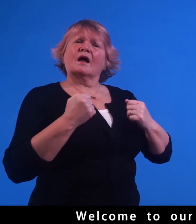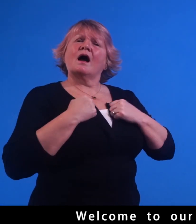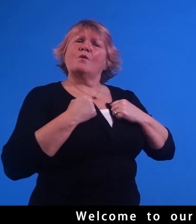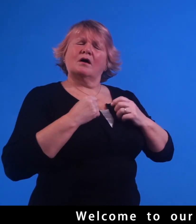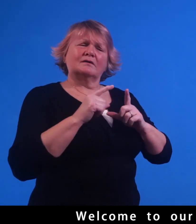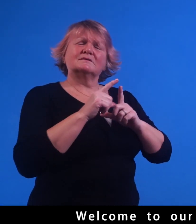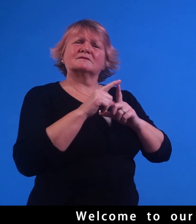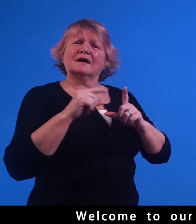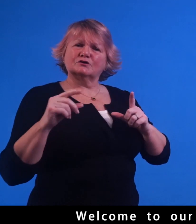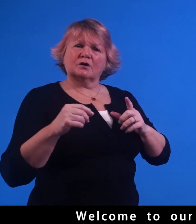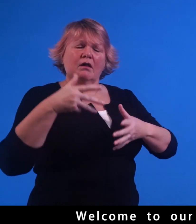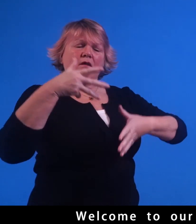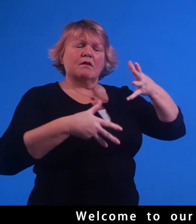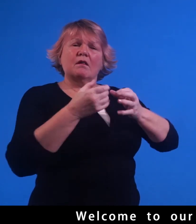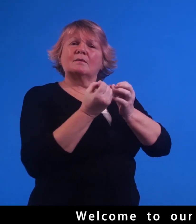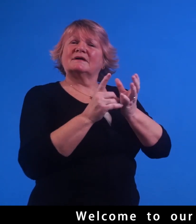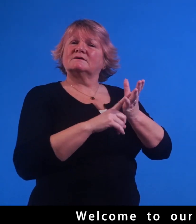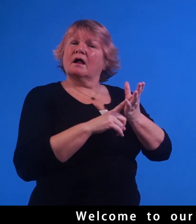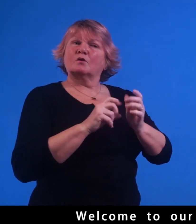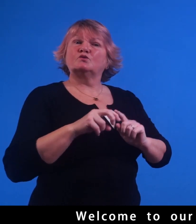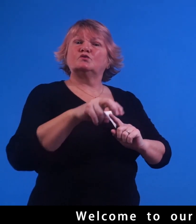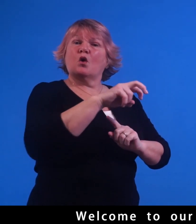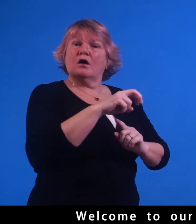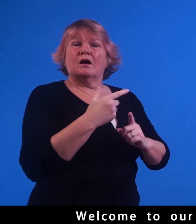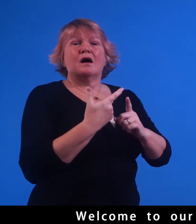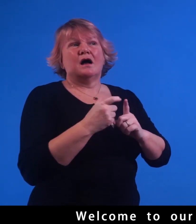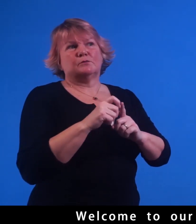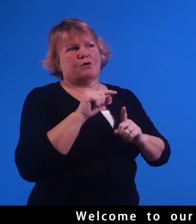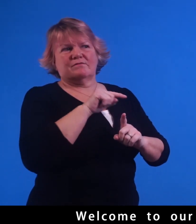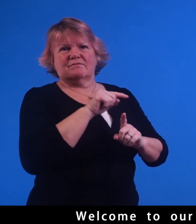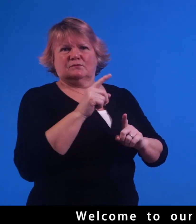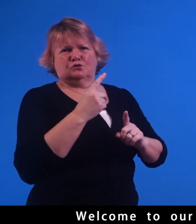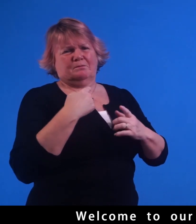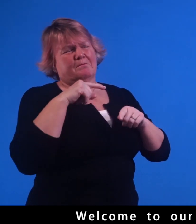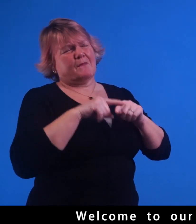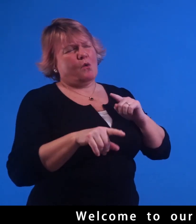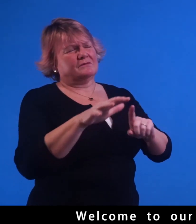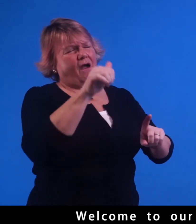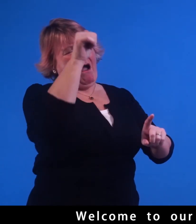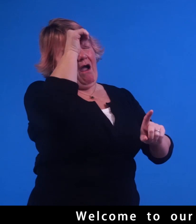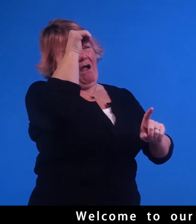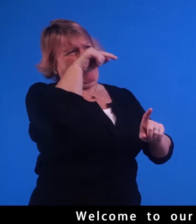Welcome to our digital BSL signed tour of two of Edinburgh's most iconic landmarks,